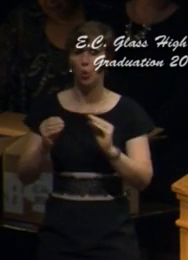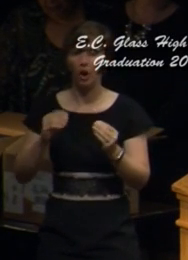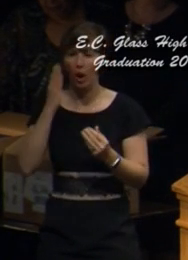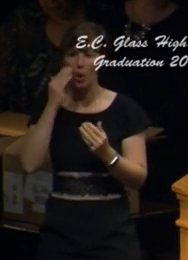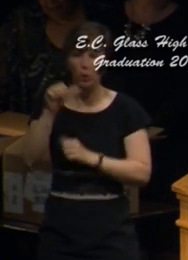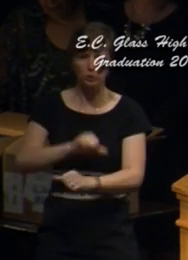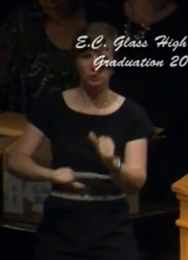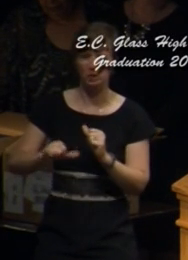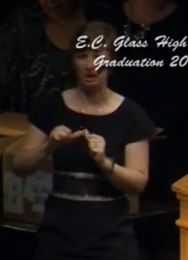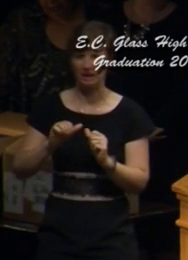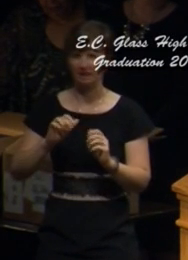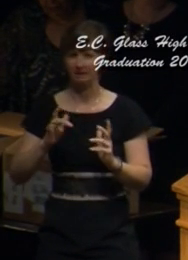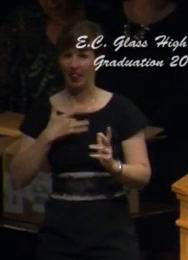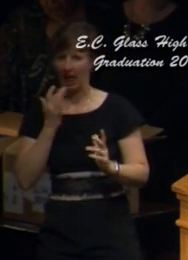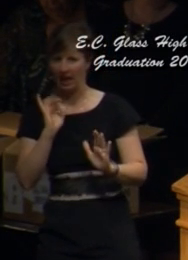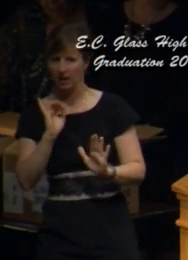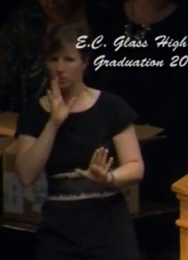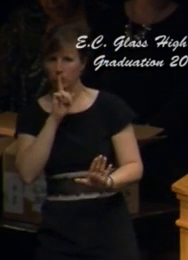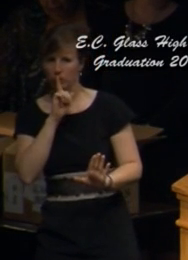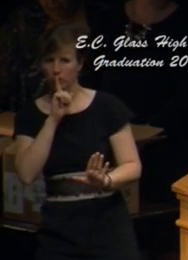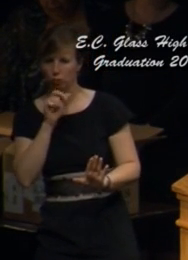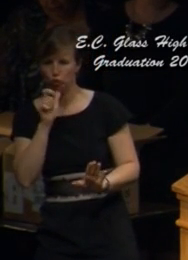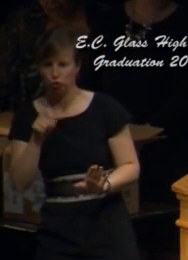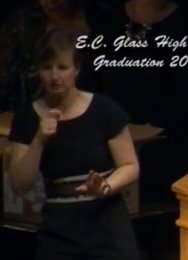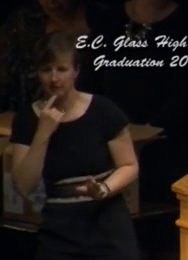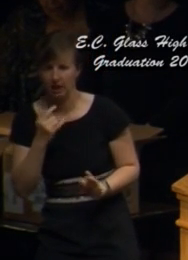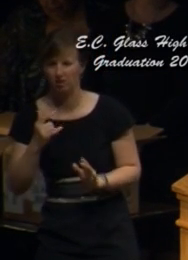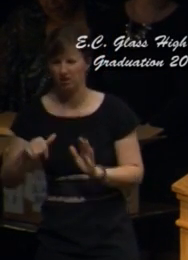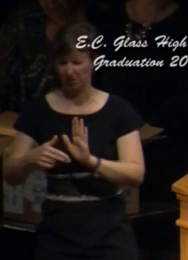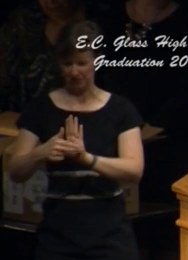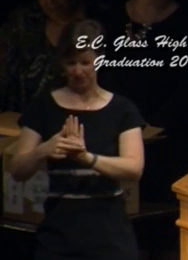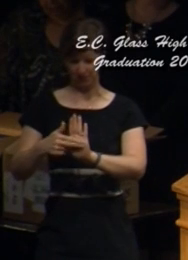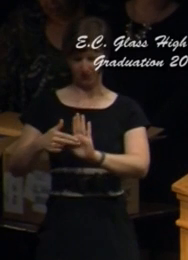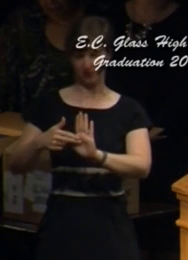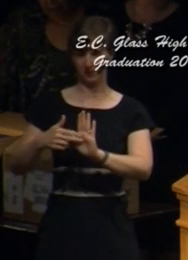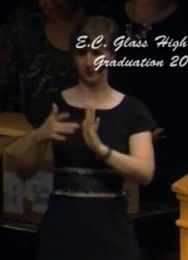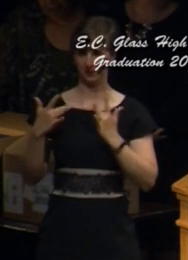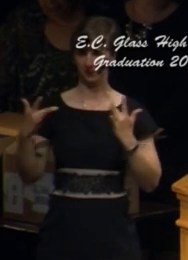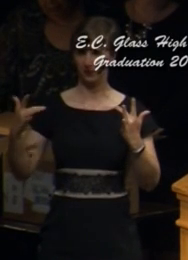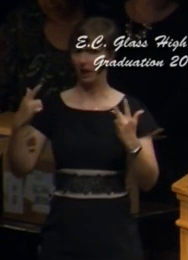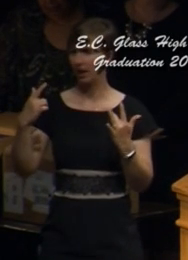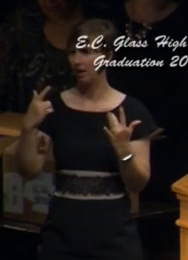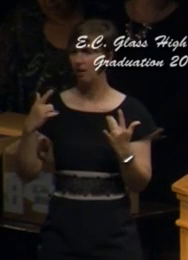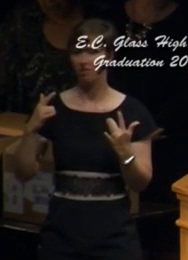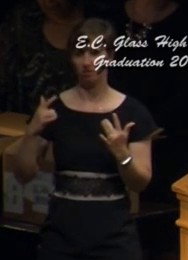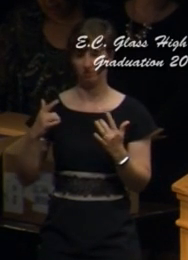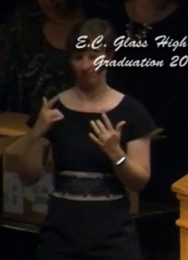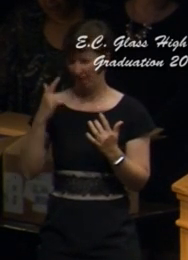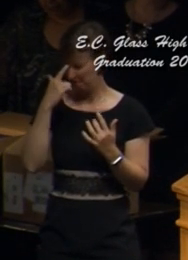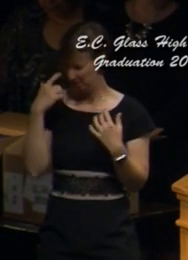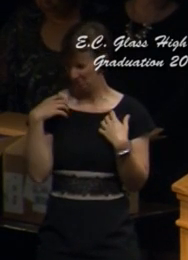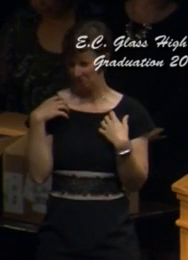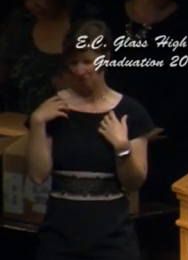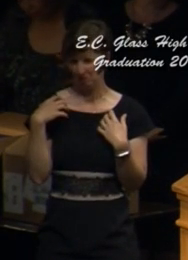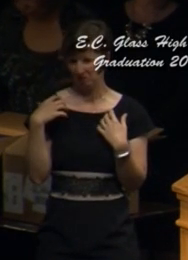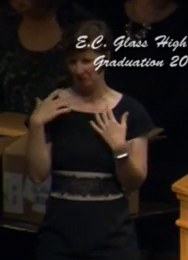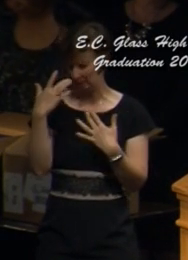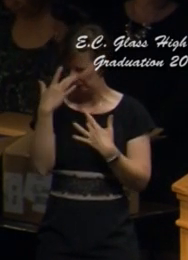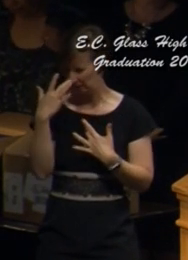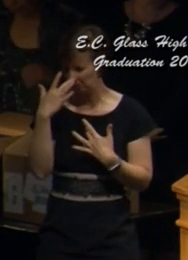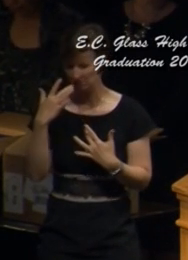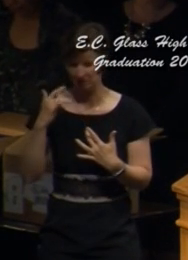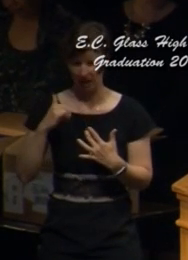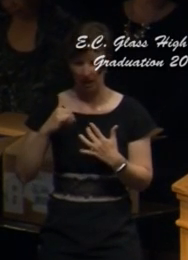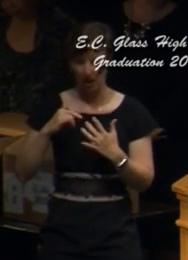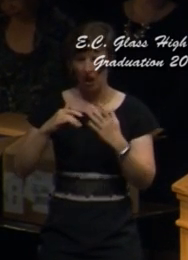societal norms if spoken about. There's a stigma that surrounds me and the mental illnesses that I battled, one that silences so many